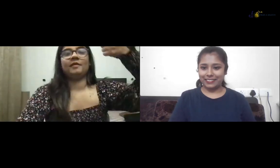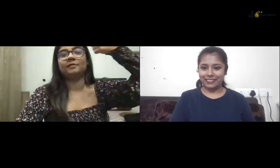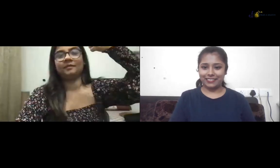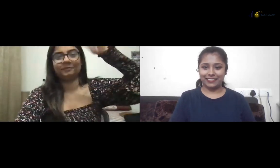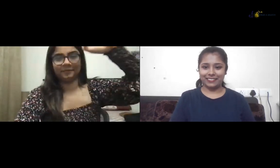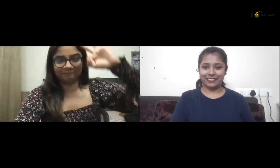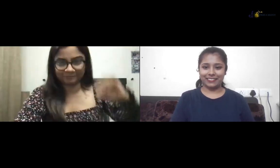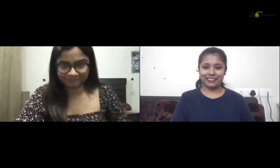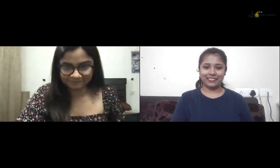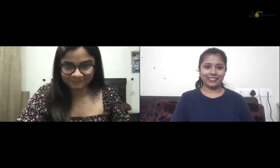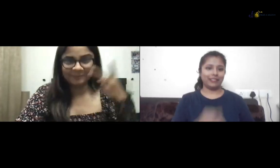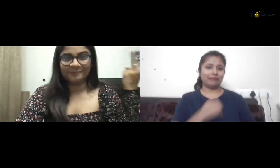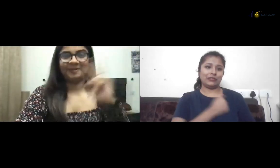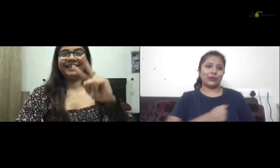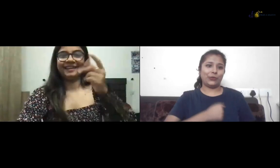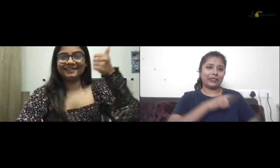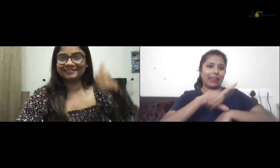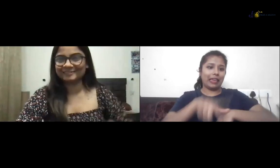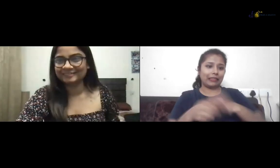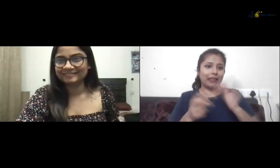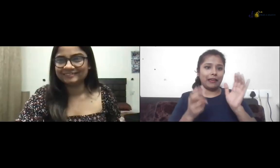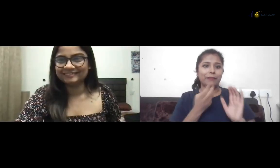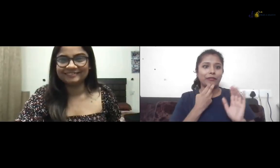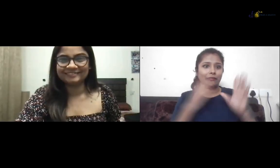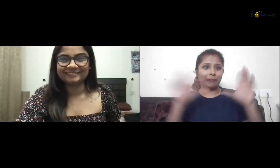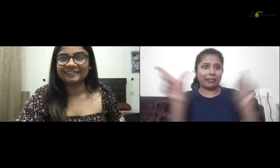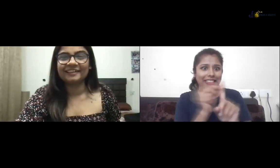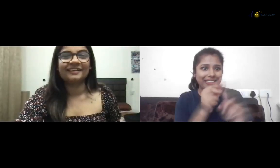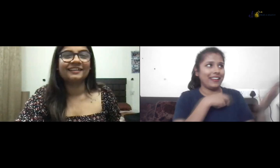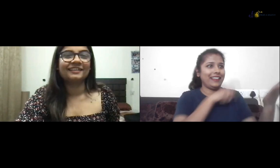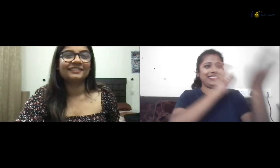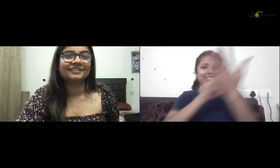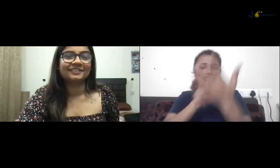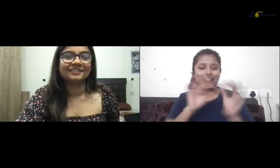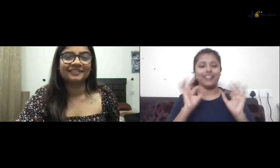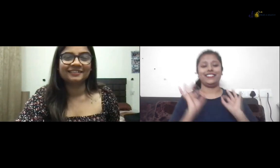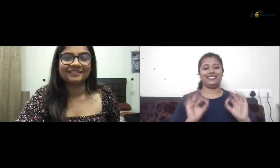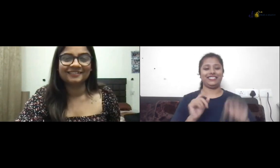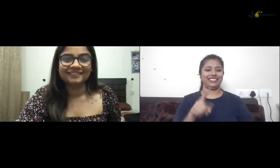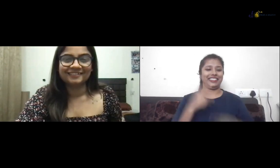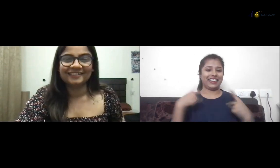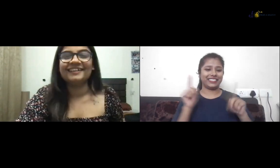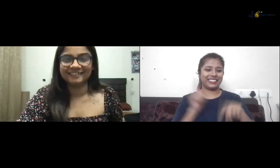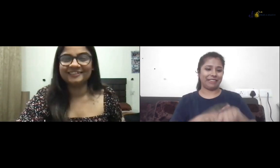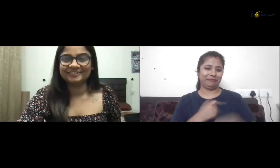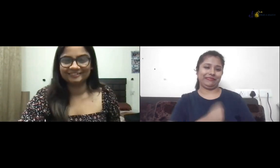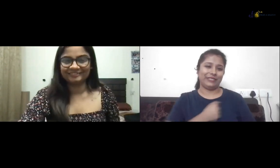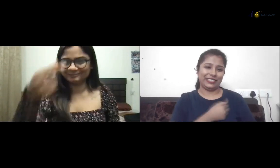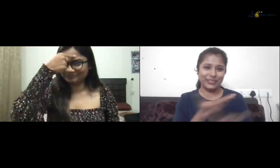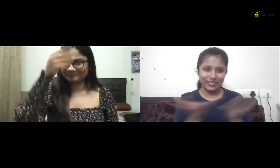So Nikita, yeah, that's great. She's back finally. Sorry, my system